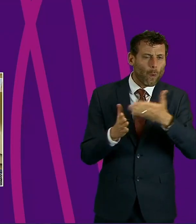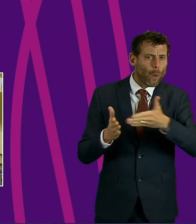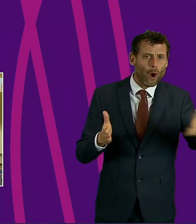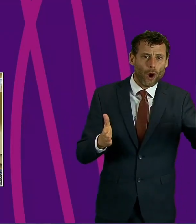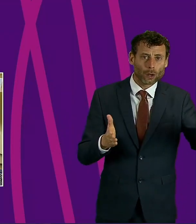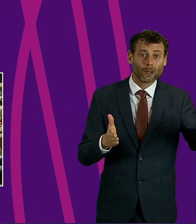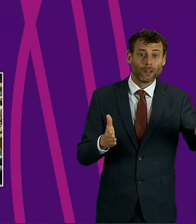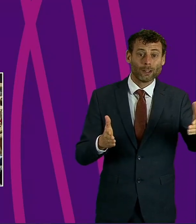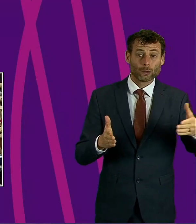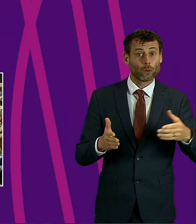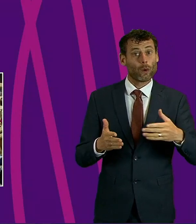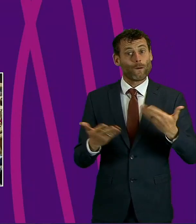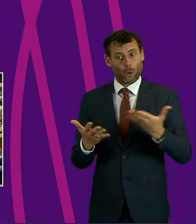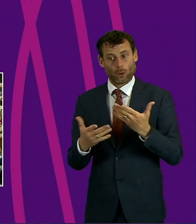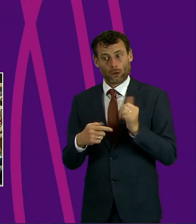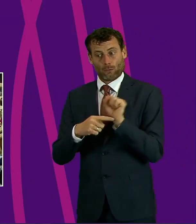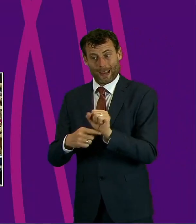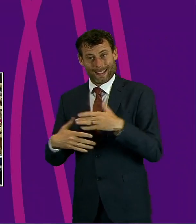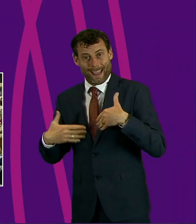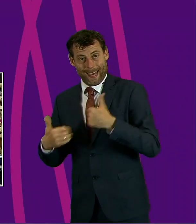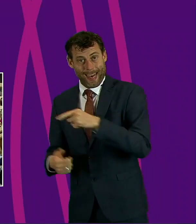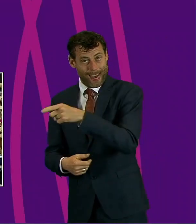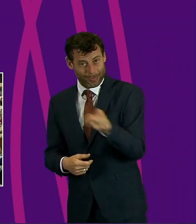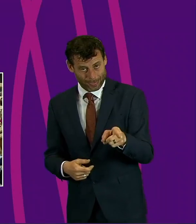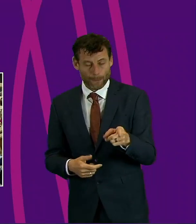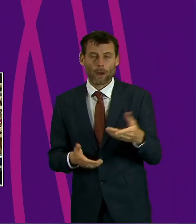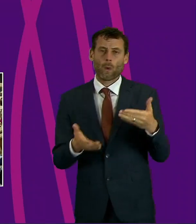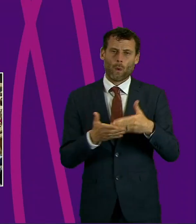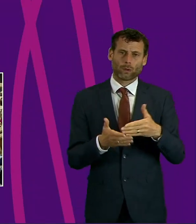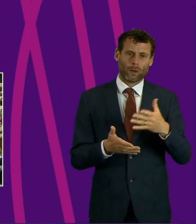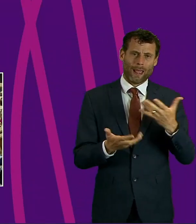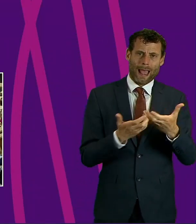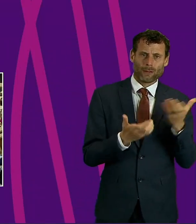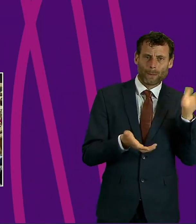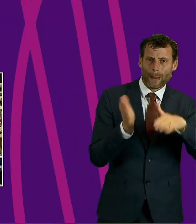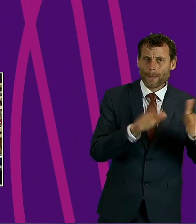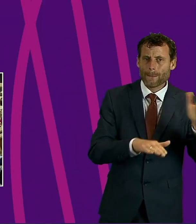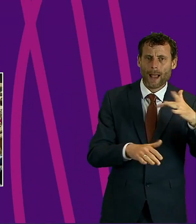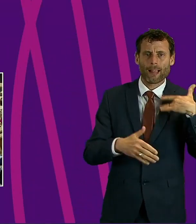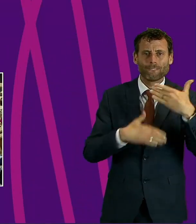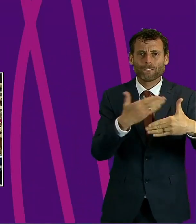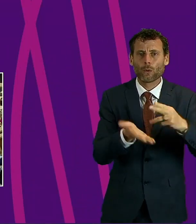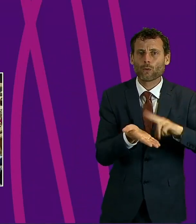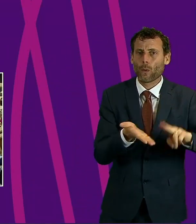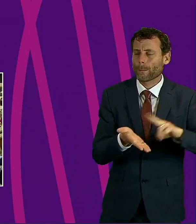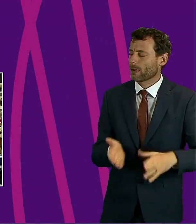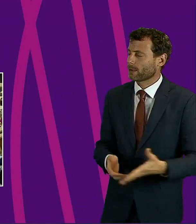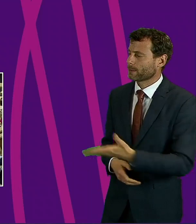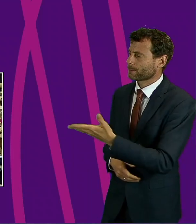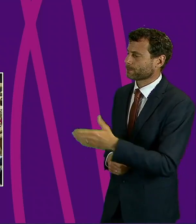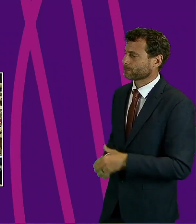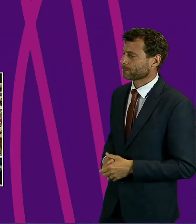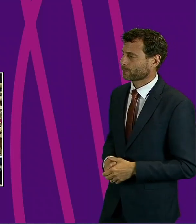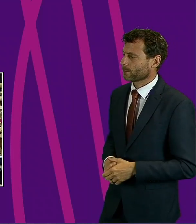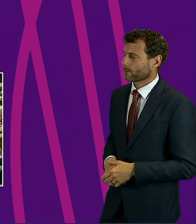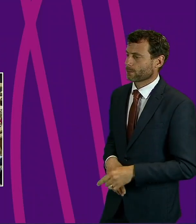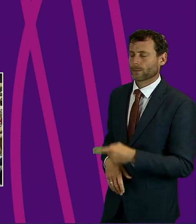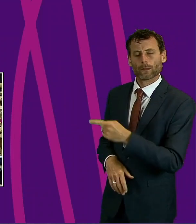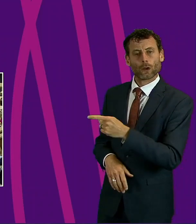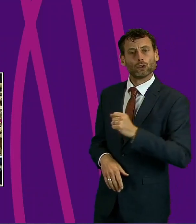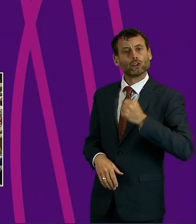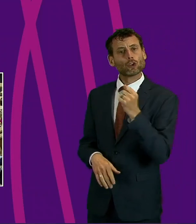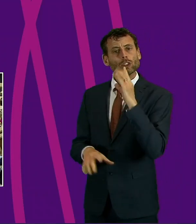possible. Question number 7, Pauline McNeill. Thank you, Presiding Officer. To ask the First Minister what analysis the Scottish Government has